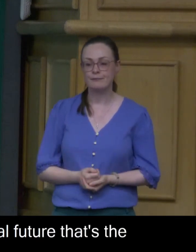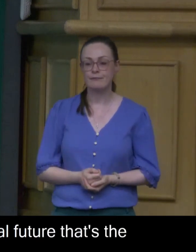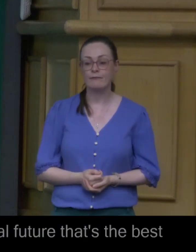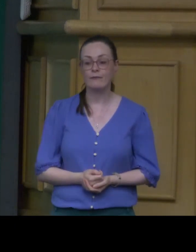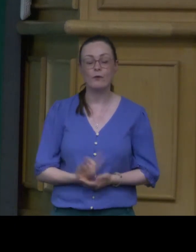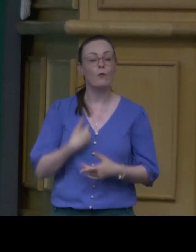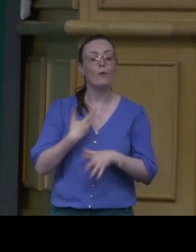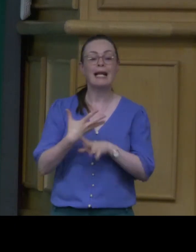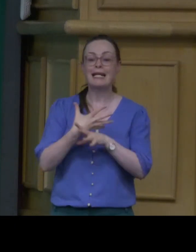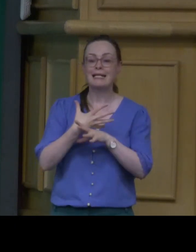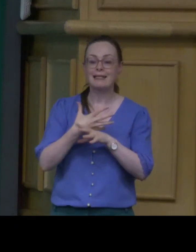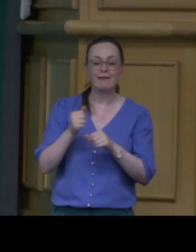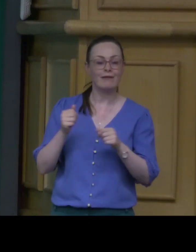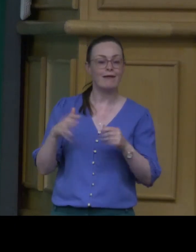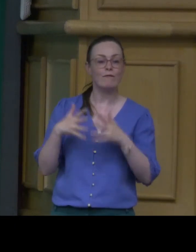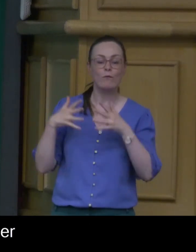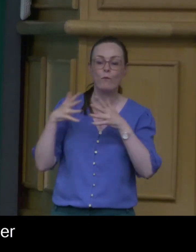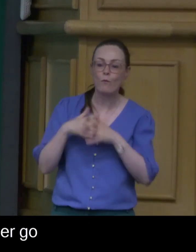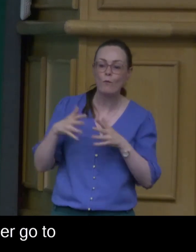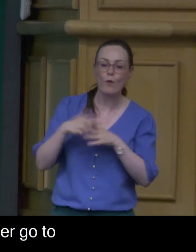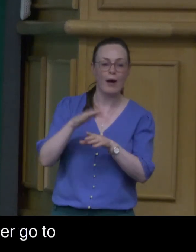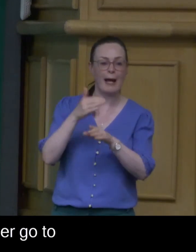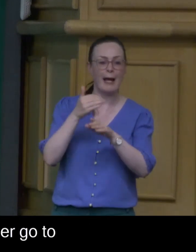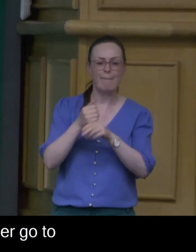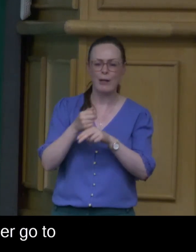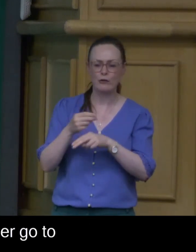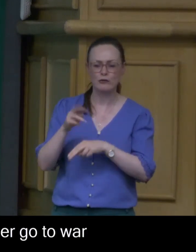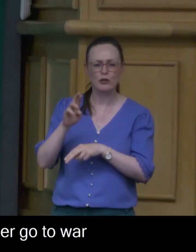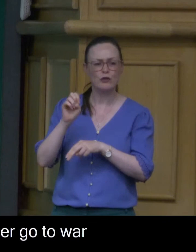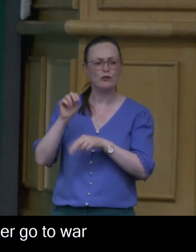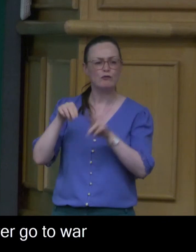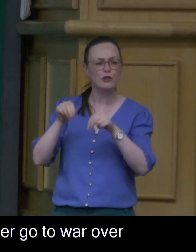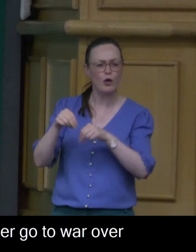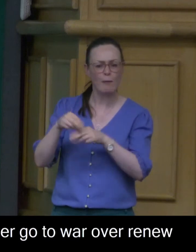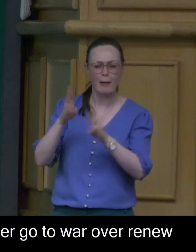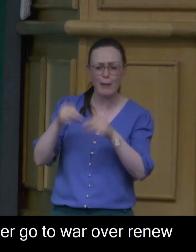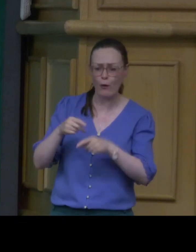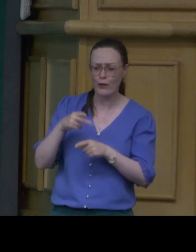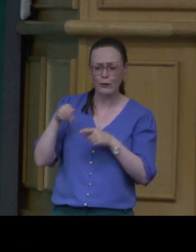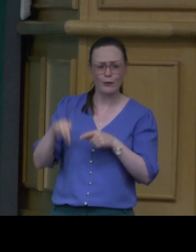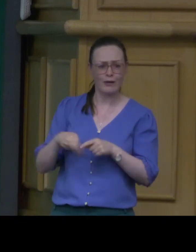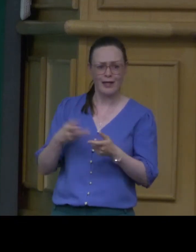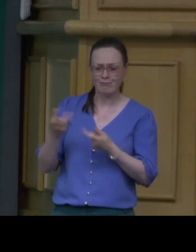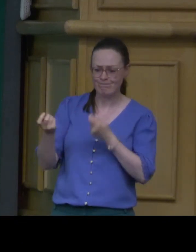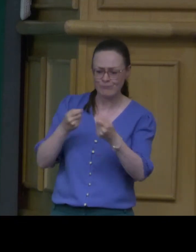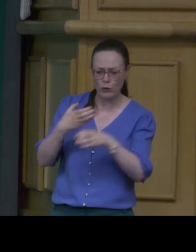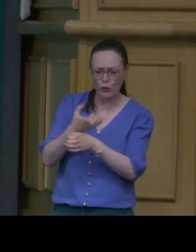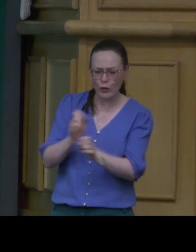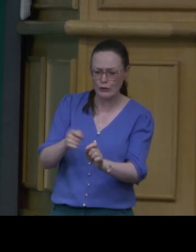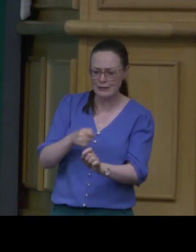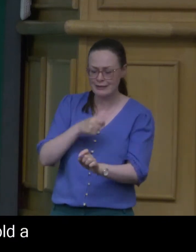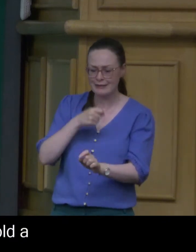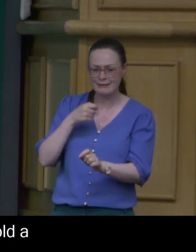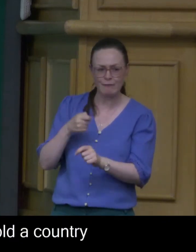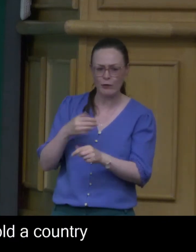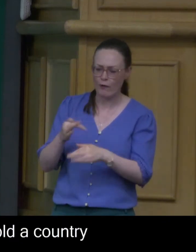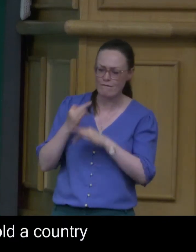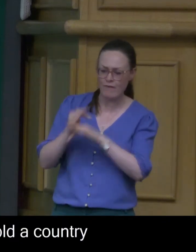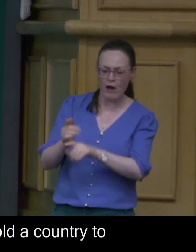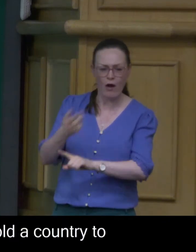will never go to war over renewable power. You will not be able to hold a country to ransom by saying, follow